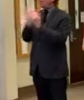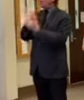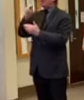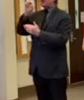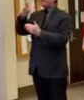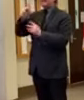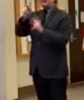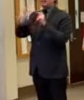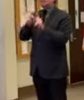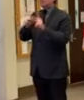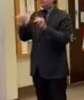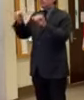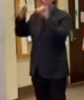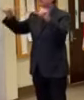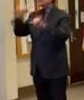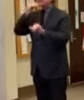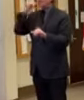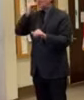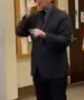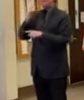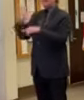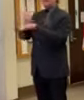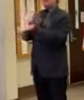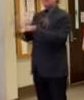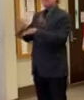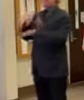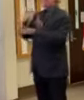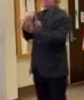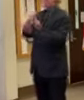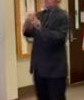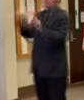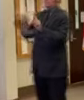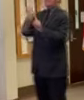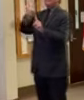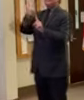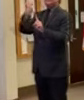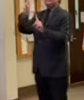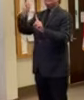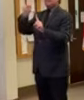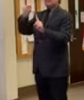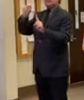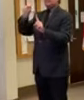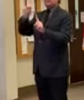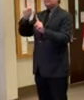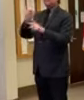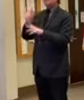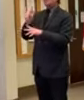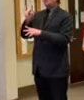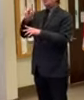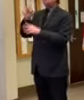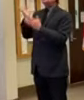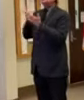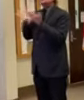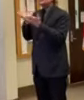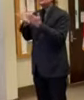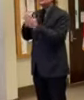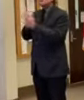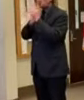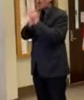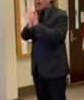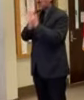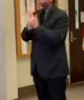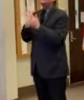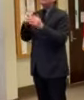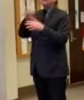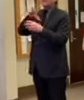home and for non-essential businesses to close to the public. Only essential services should remain open, such as fire,